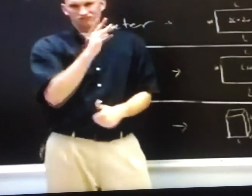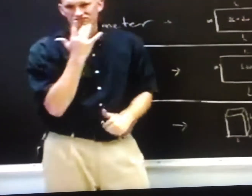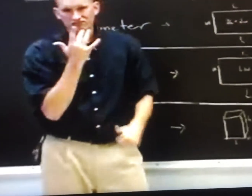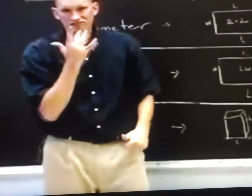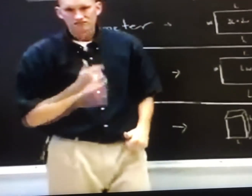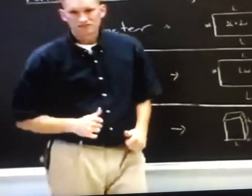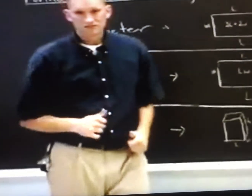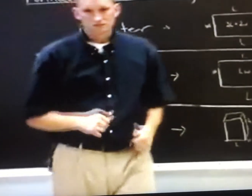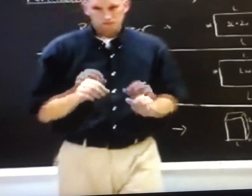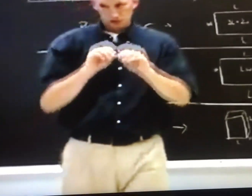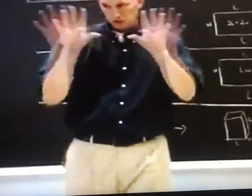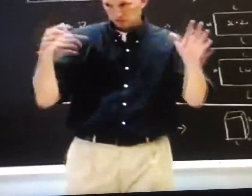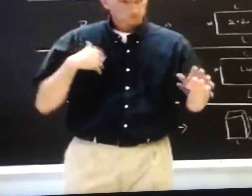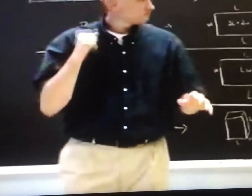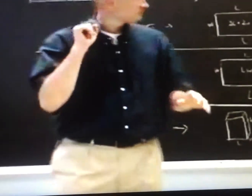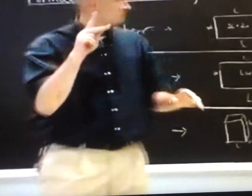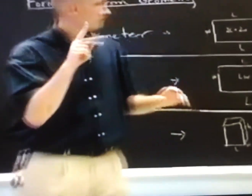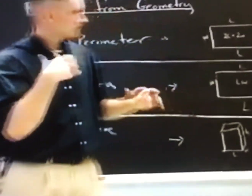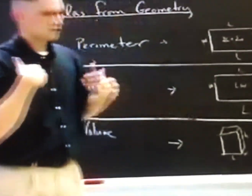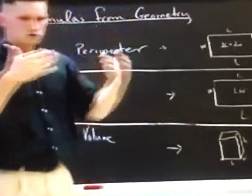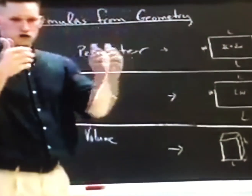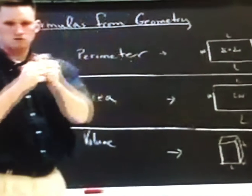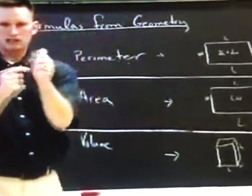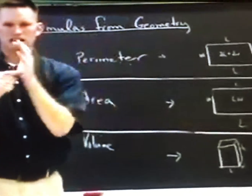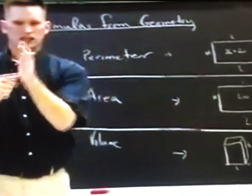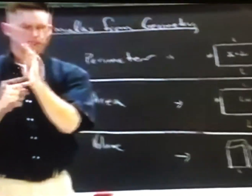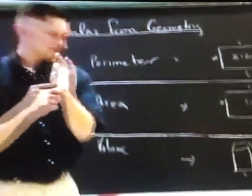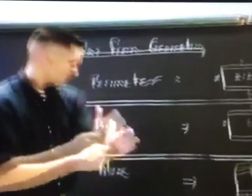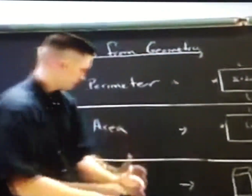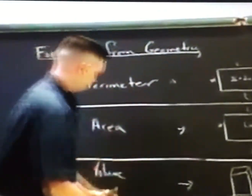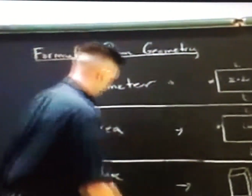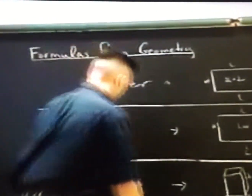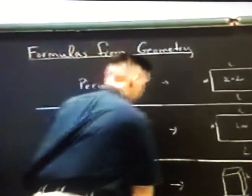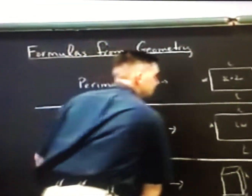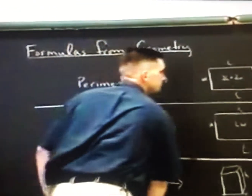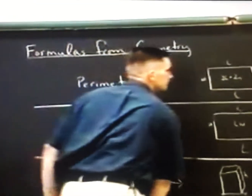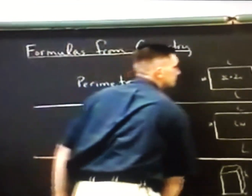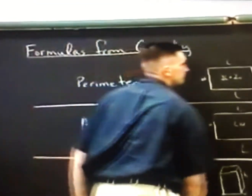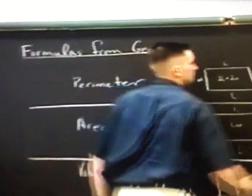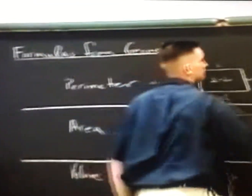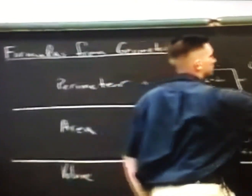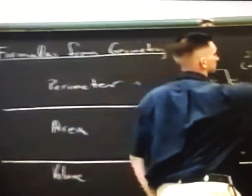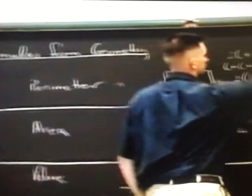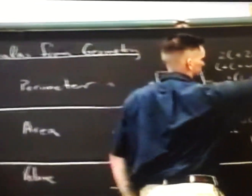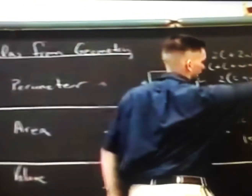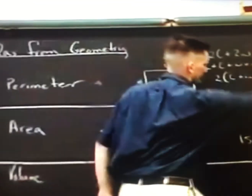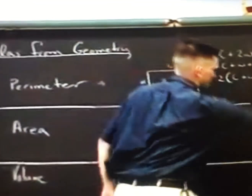three different ways. Area, you only have one just like volume. Only one way. I'll show you an example here.